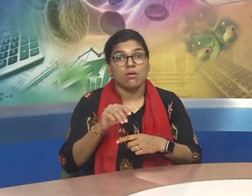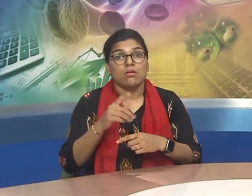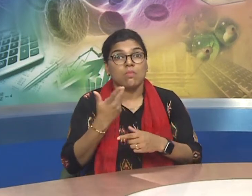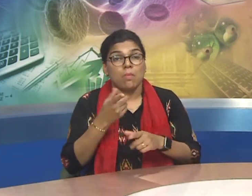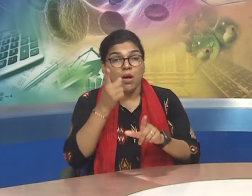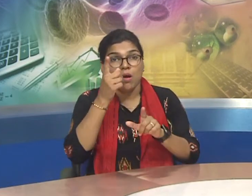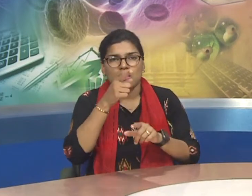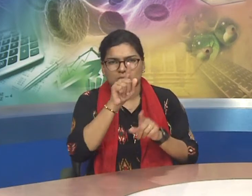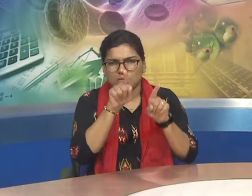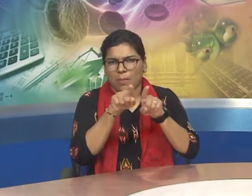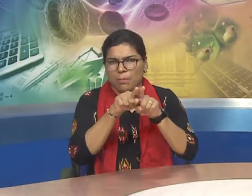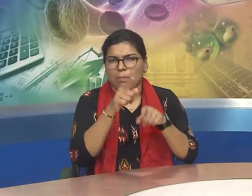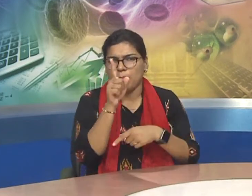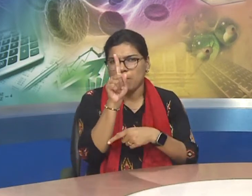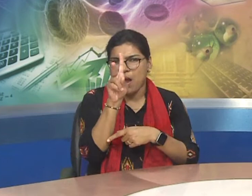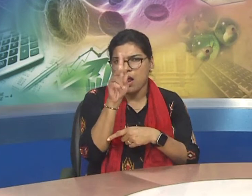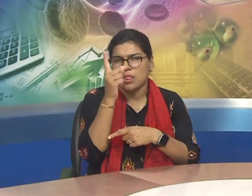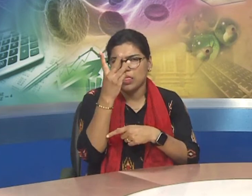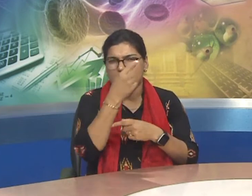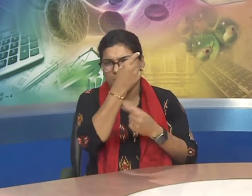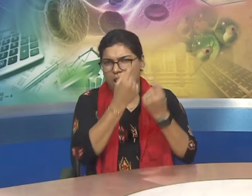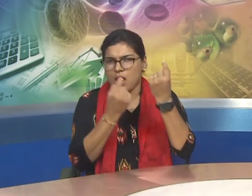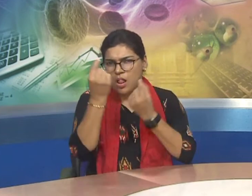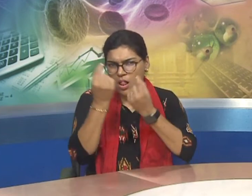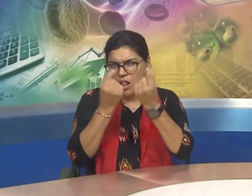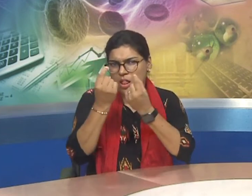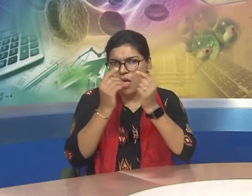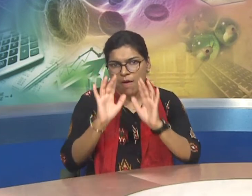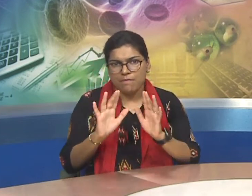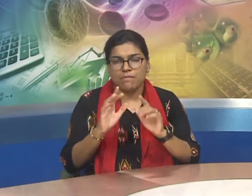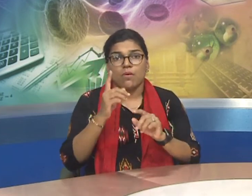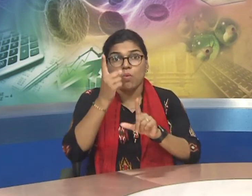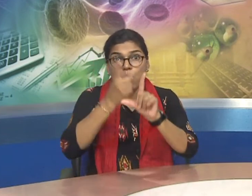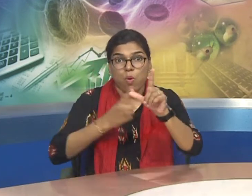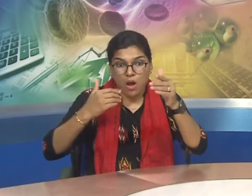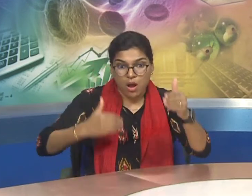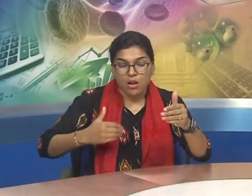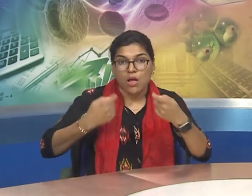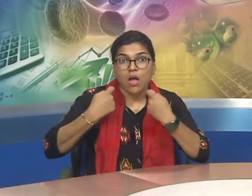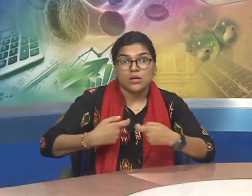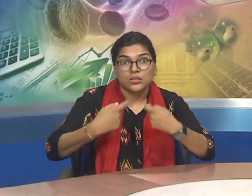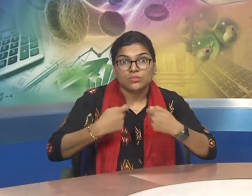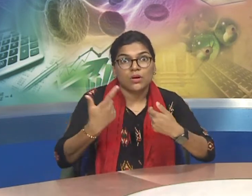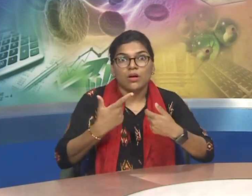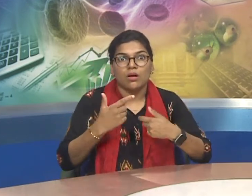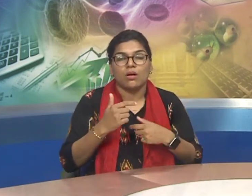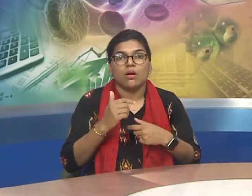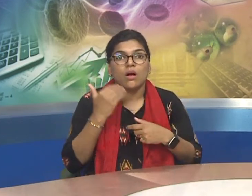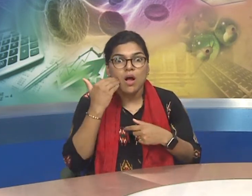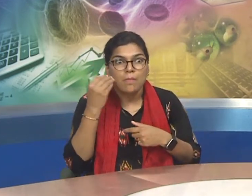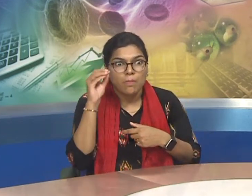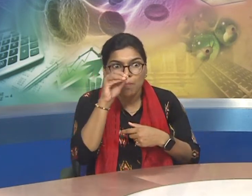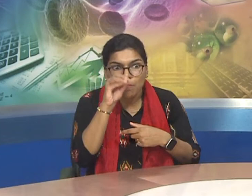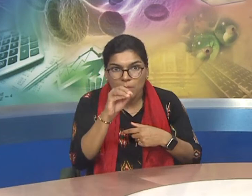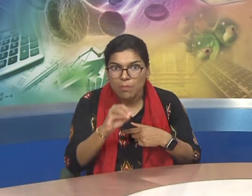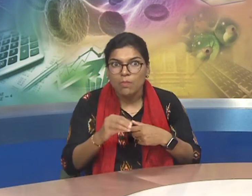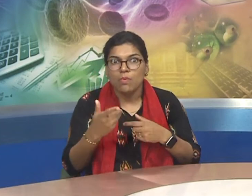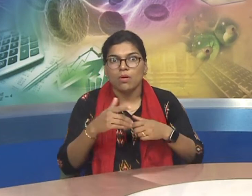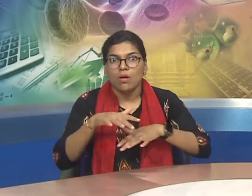that can be updated easily. The last point, number 13, is tracking year to date expenditure.